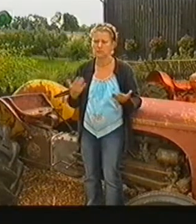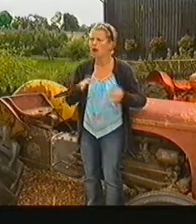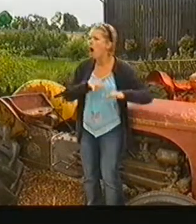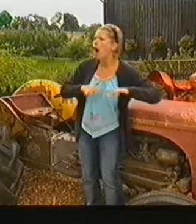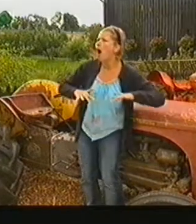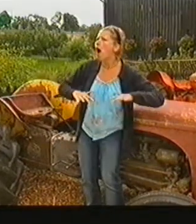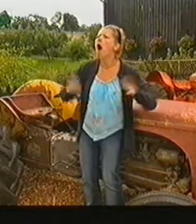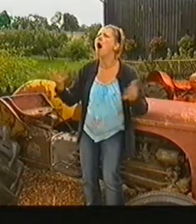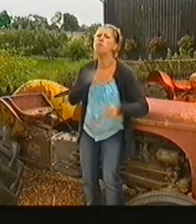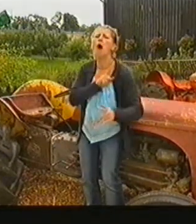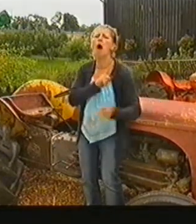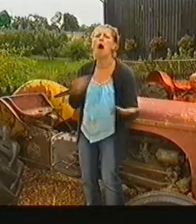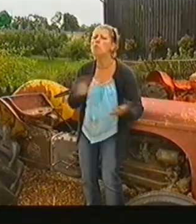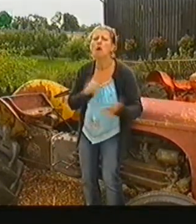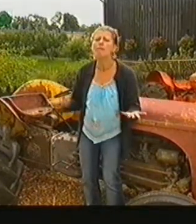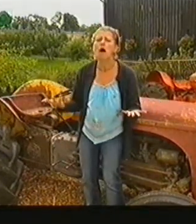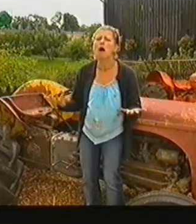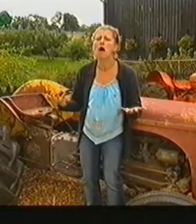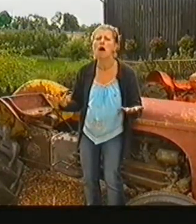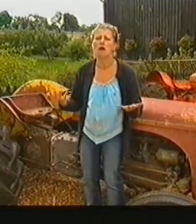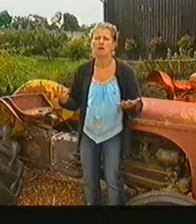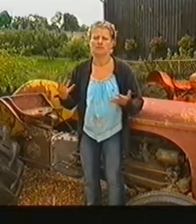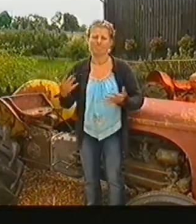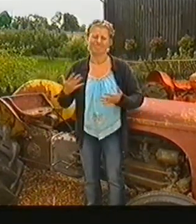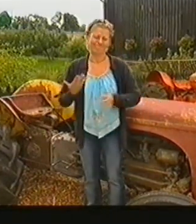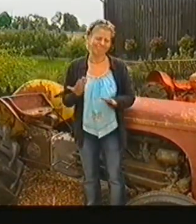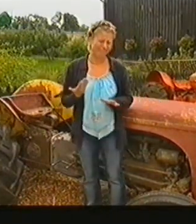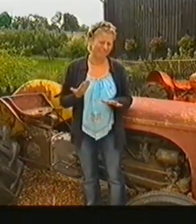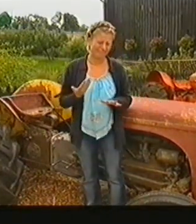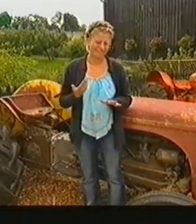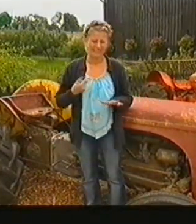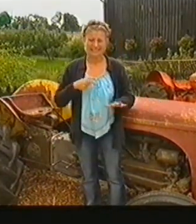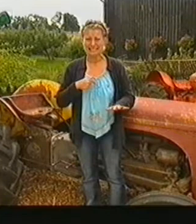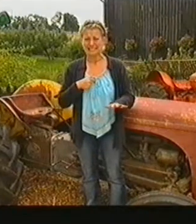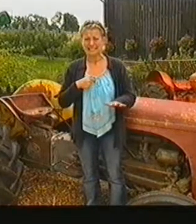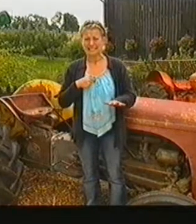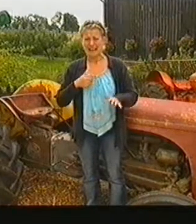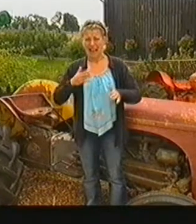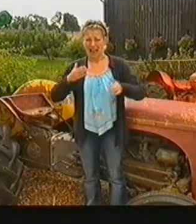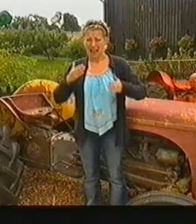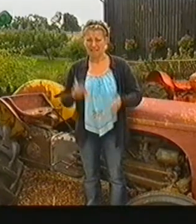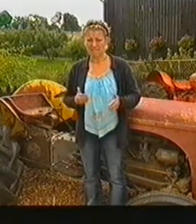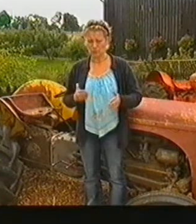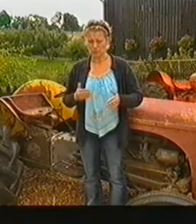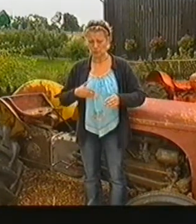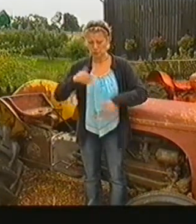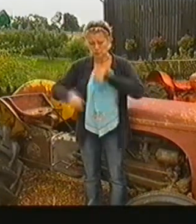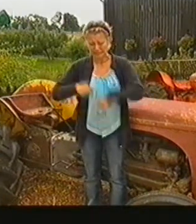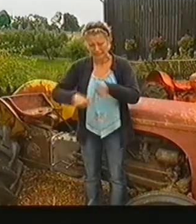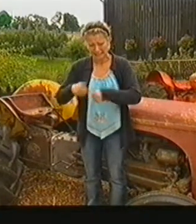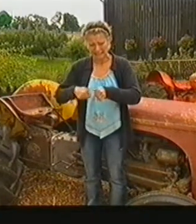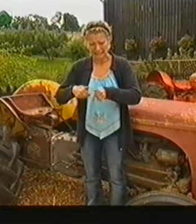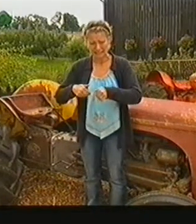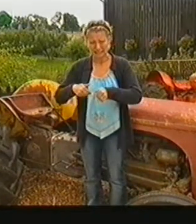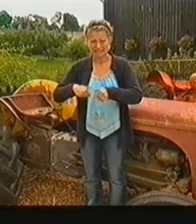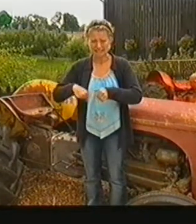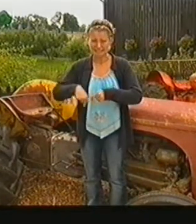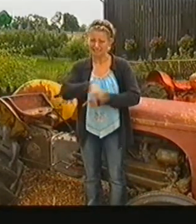sat down again. "It's no good," he said. "It won't work after all." "Why not, Dad?" "Because it